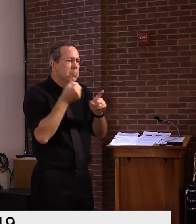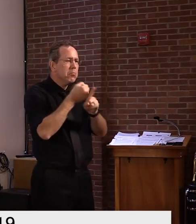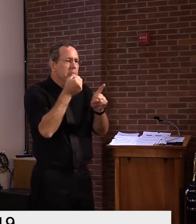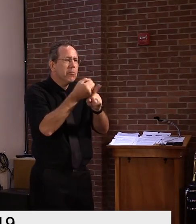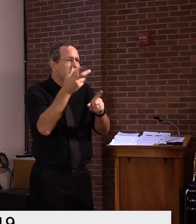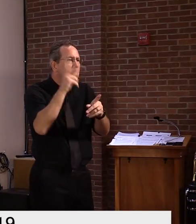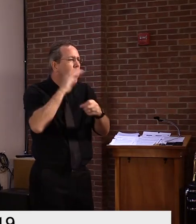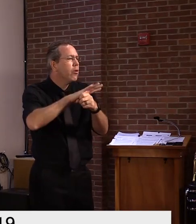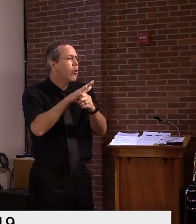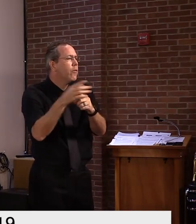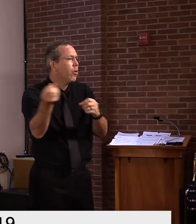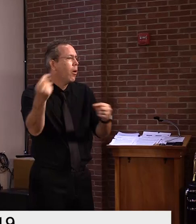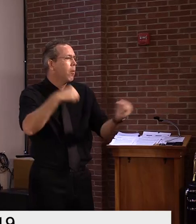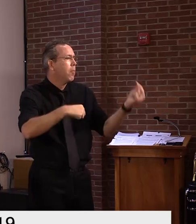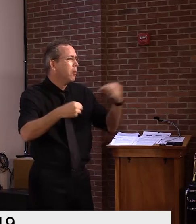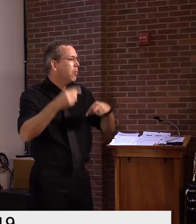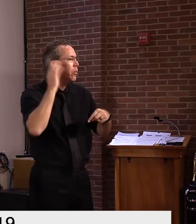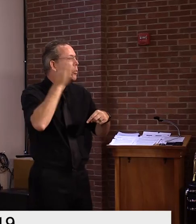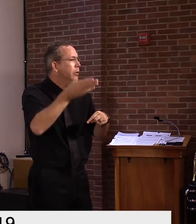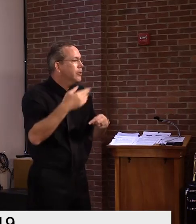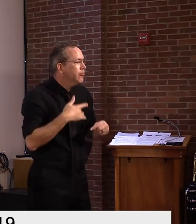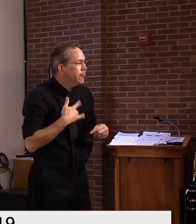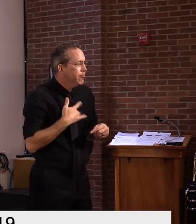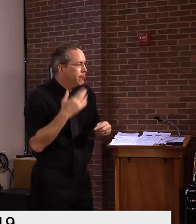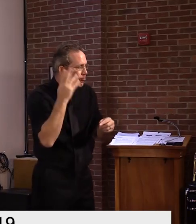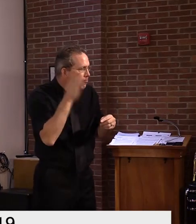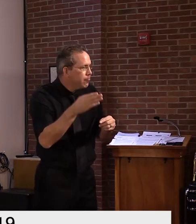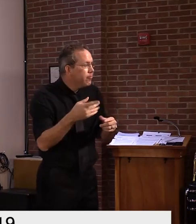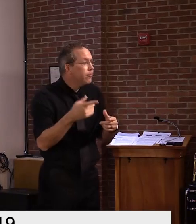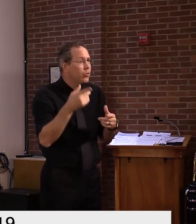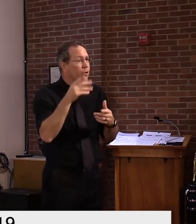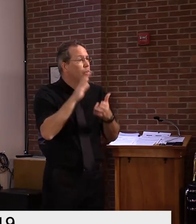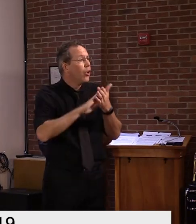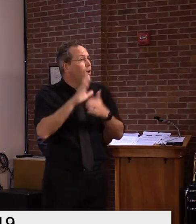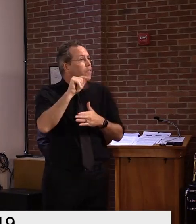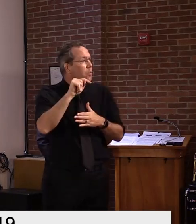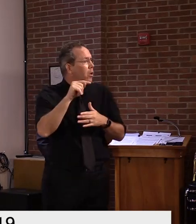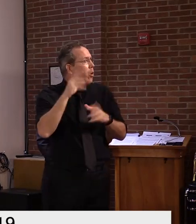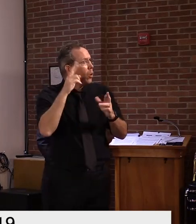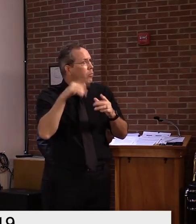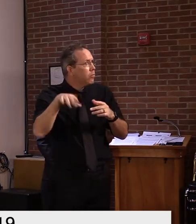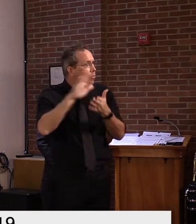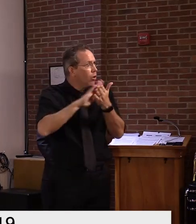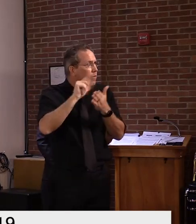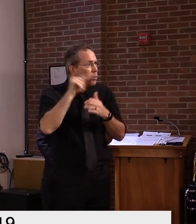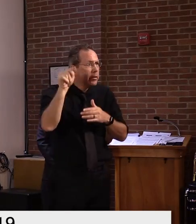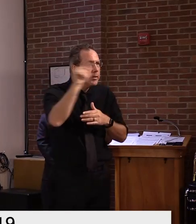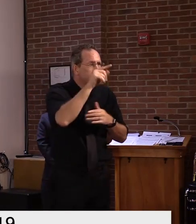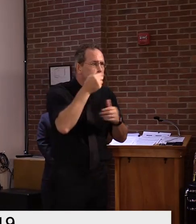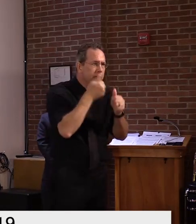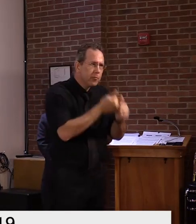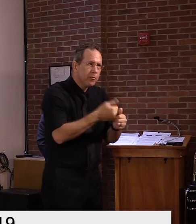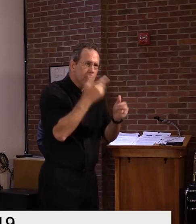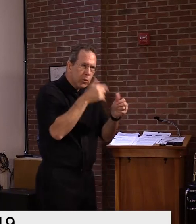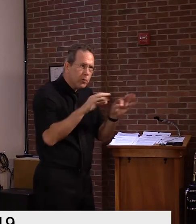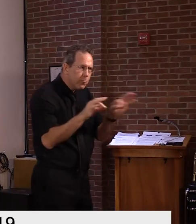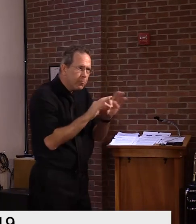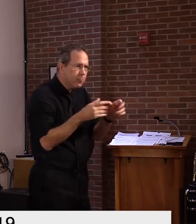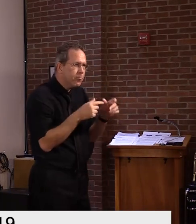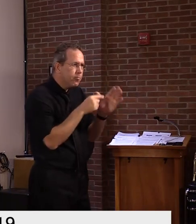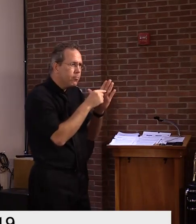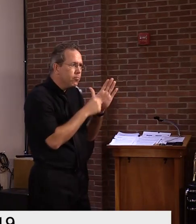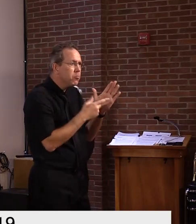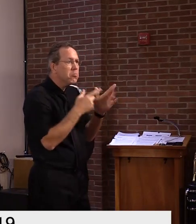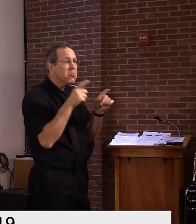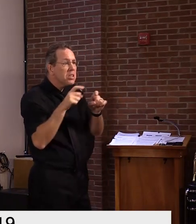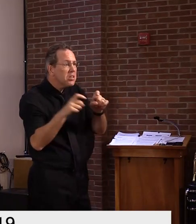are abiding by quarantine protocols, whether a student has a positive test or a negative test. And so